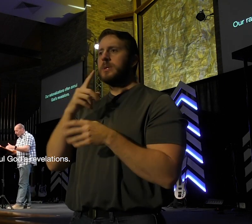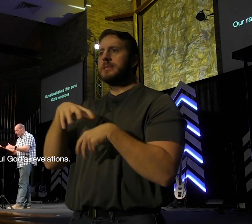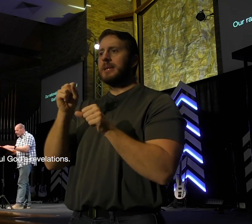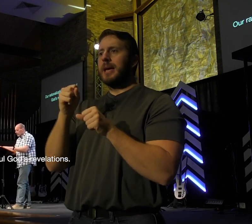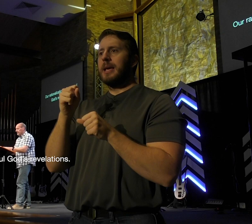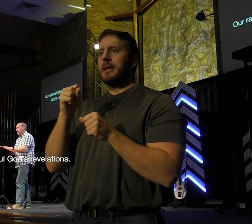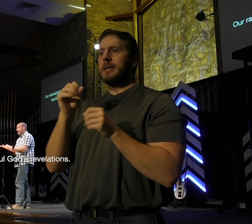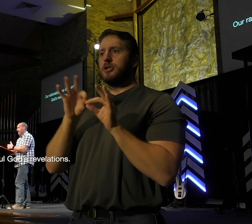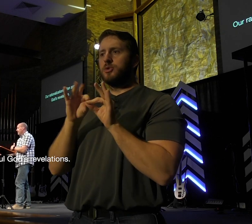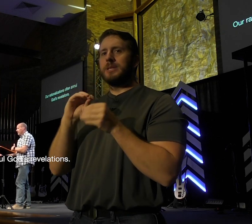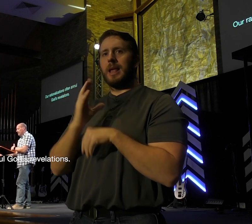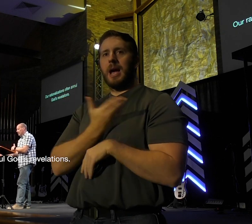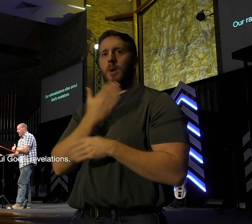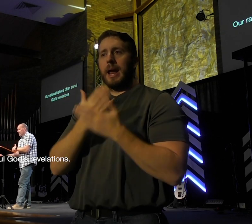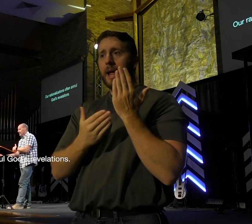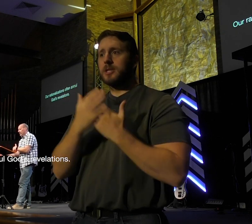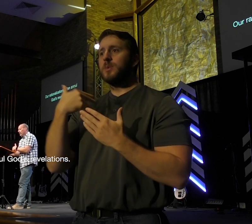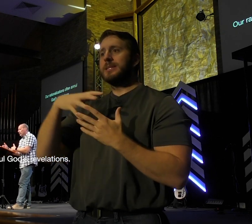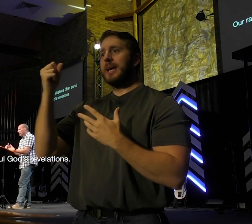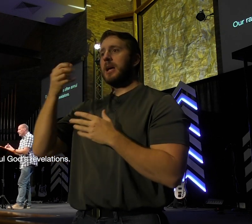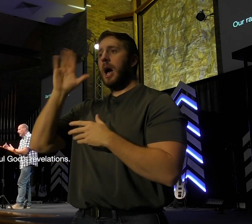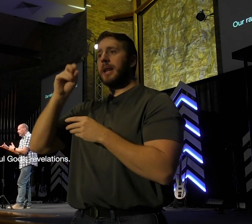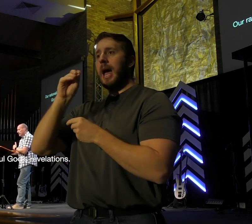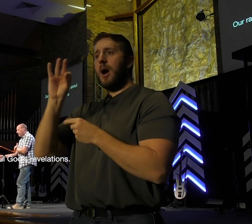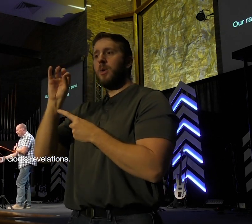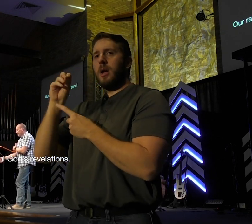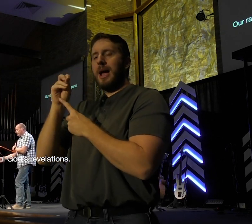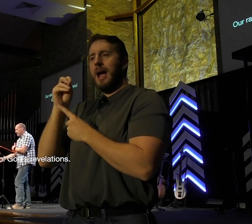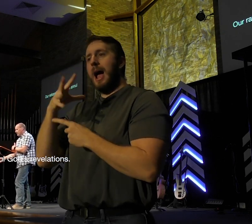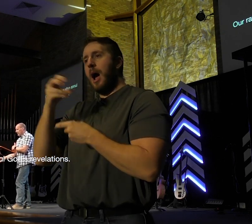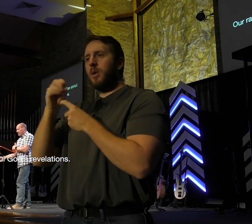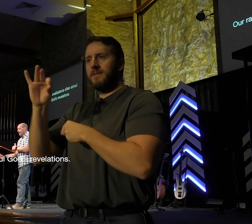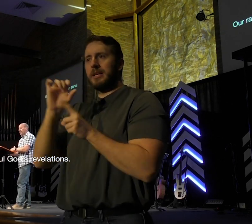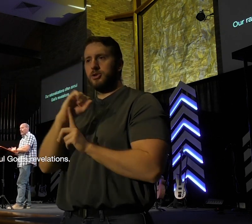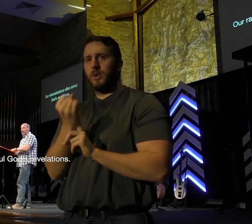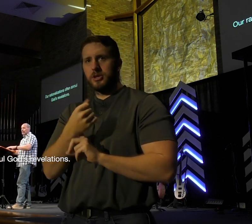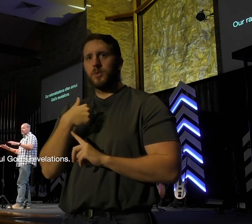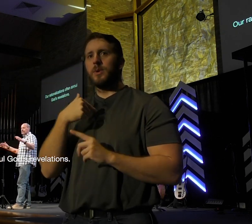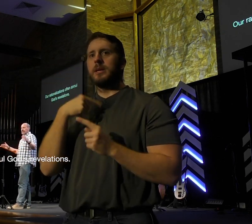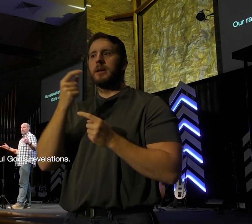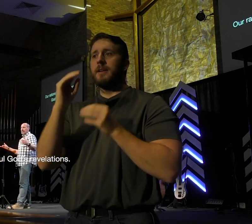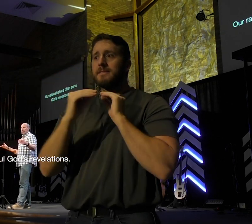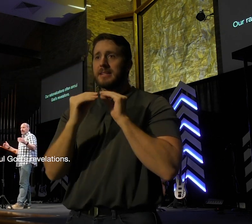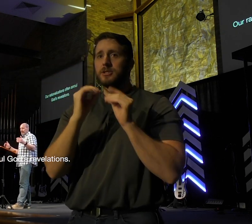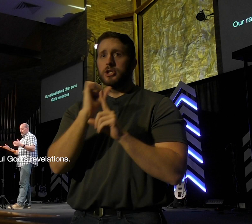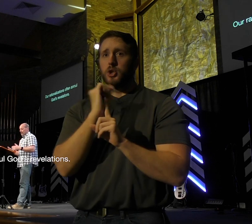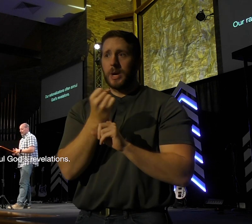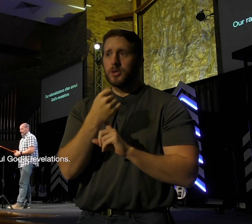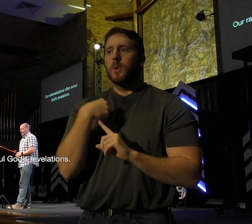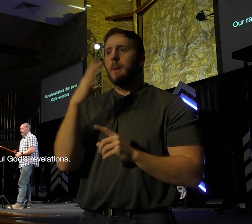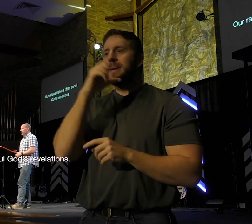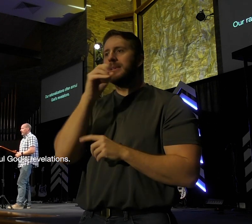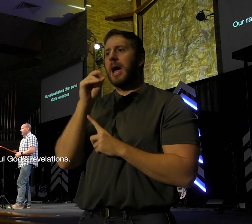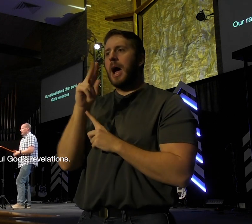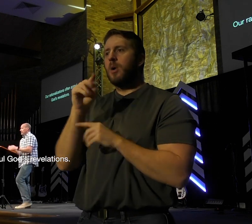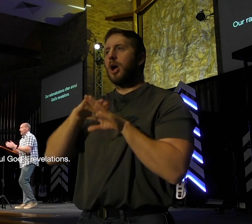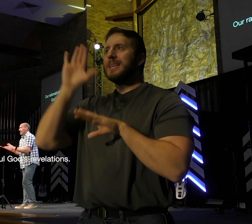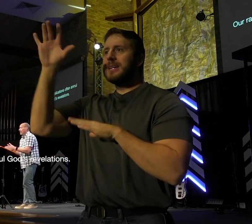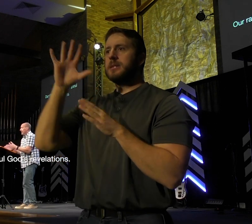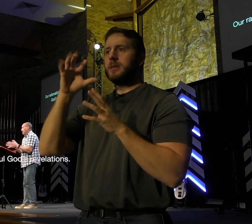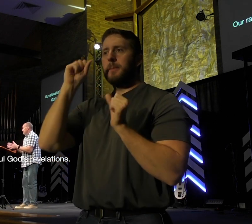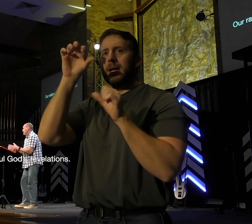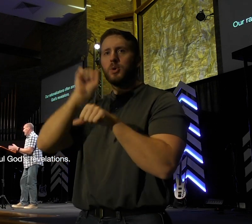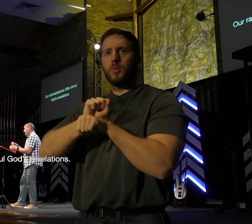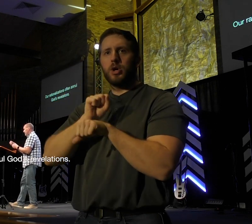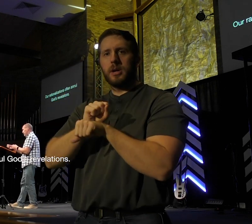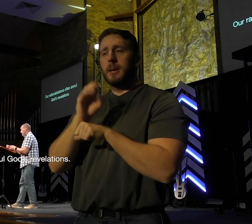our own hands, we take God out of the equation. When we try to manipulate the situation, we'll miss out on the miracle. If